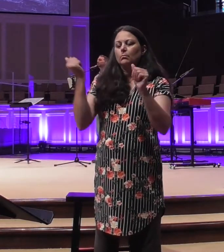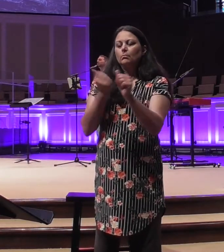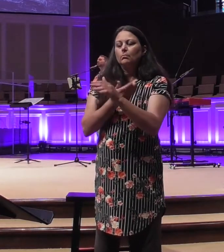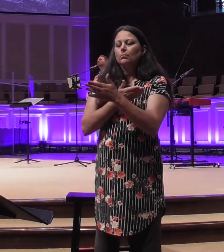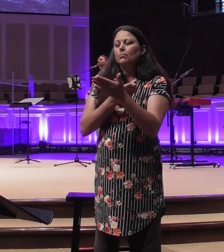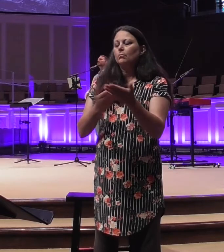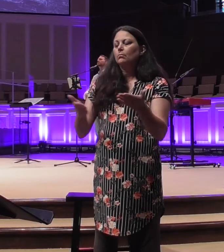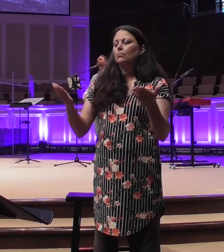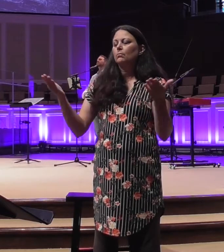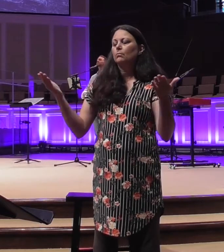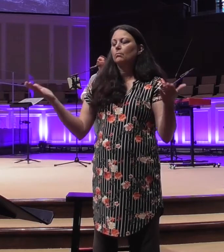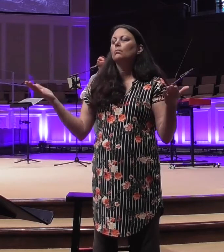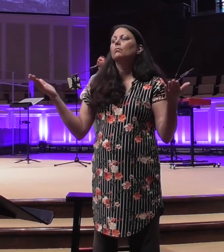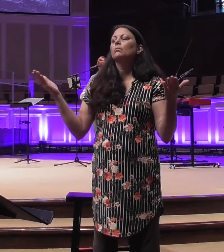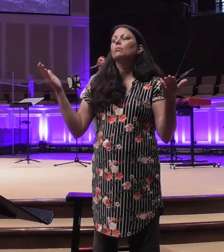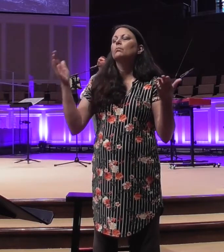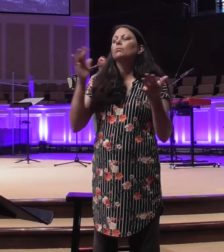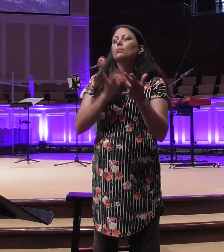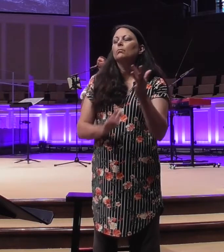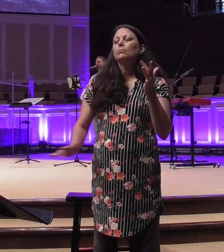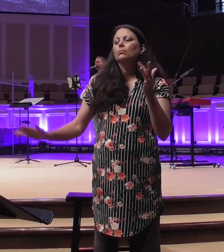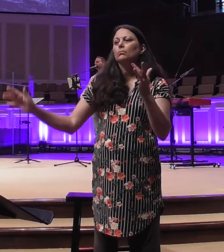everything,